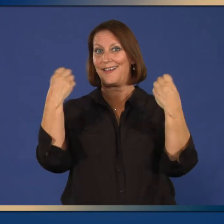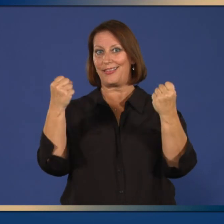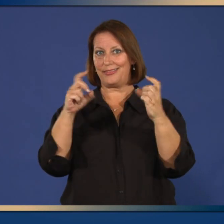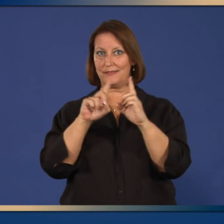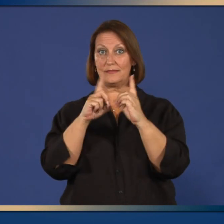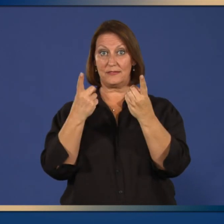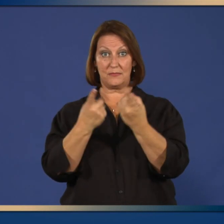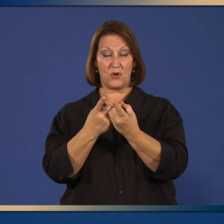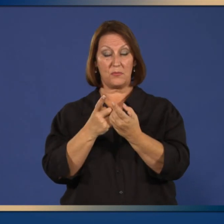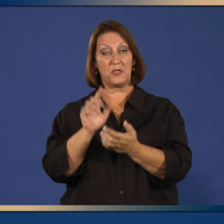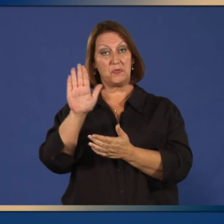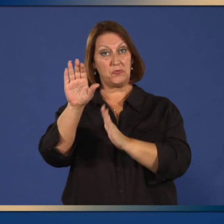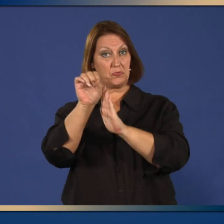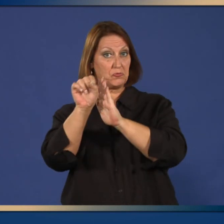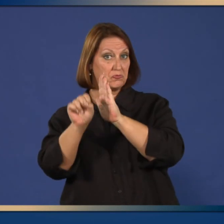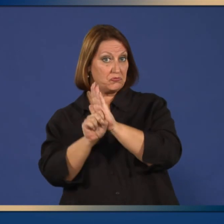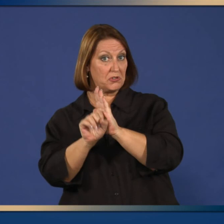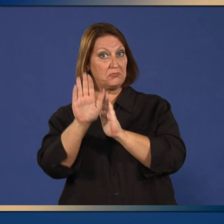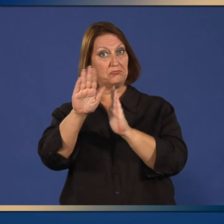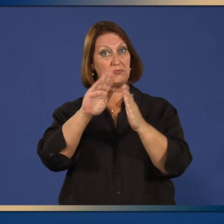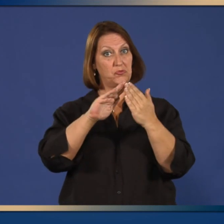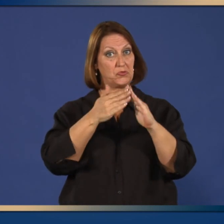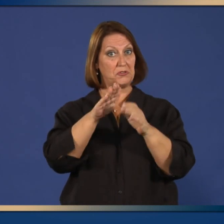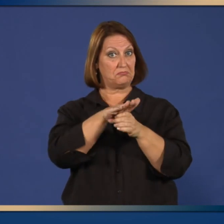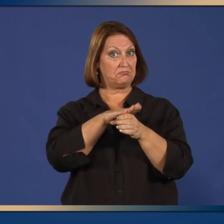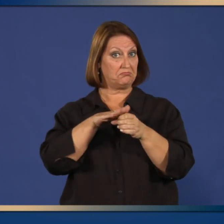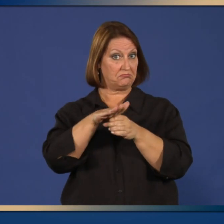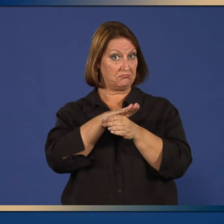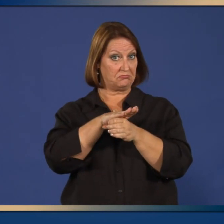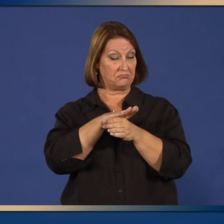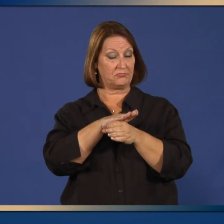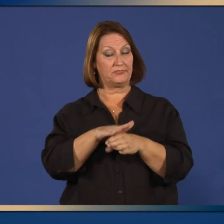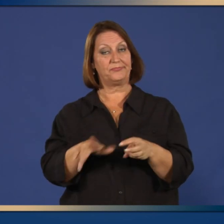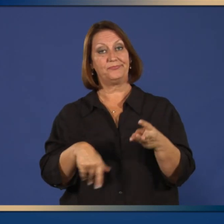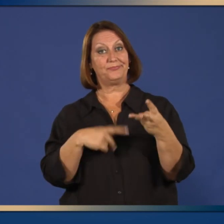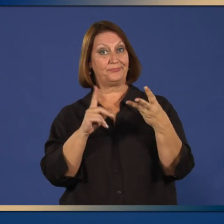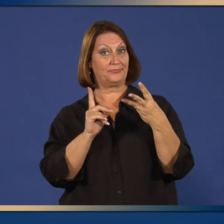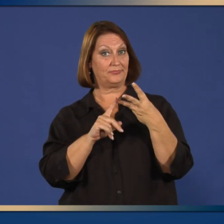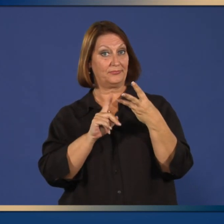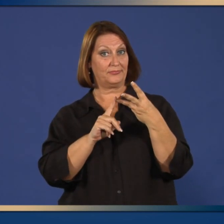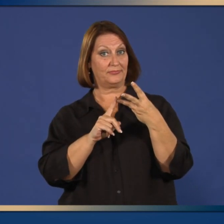Call your local or state health department.